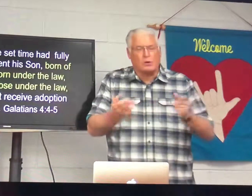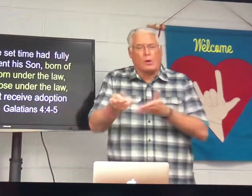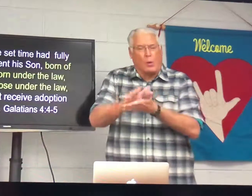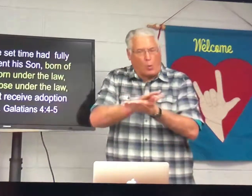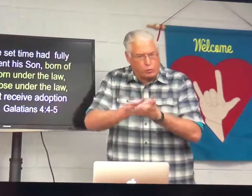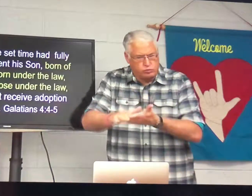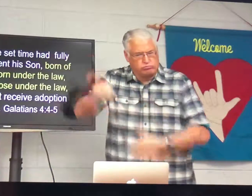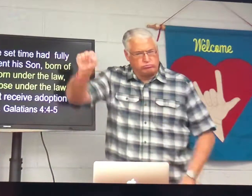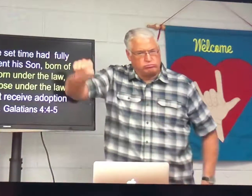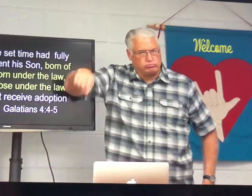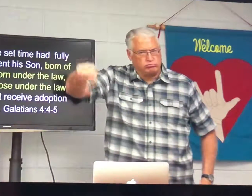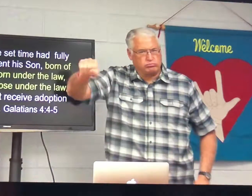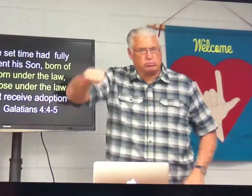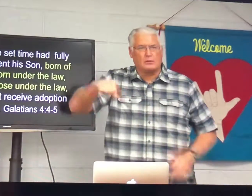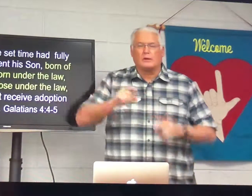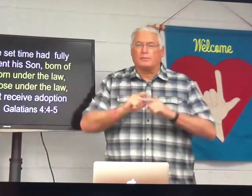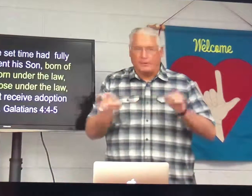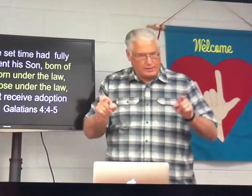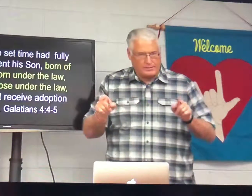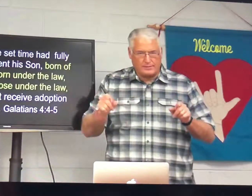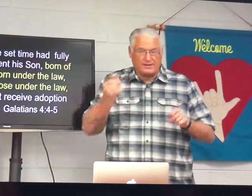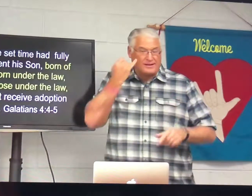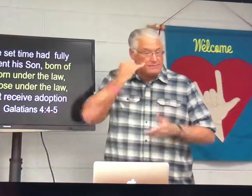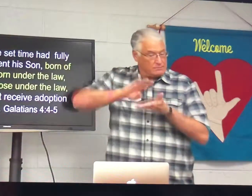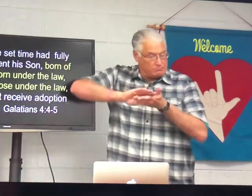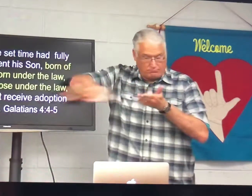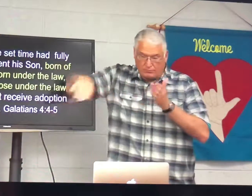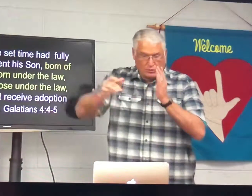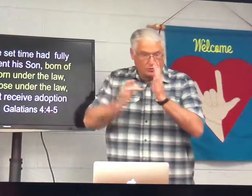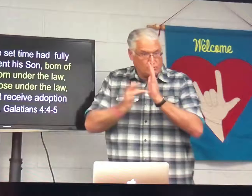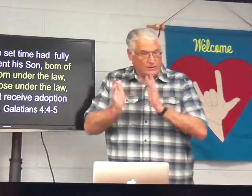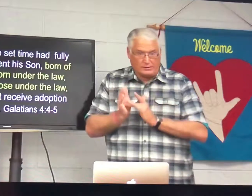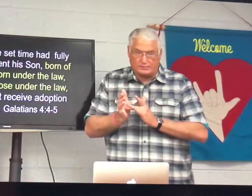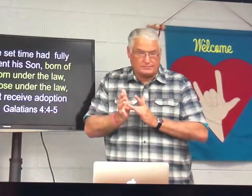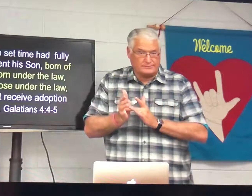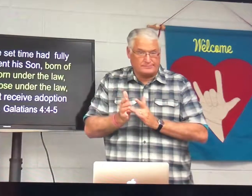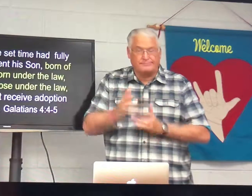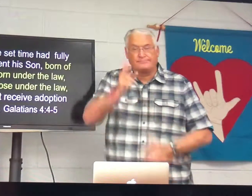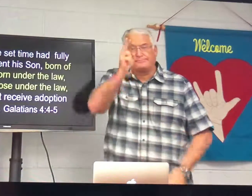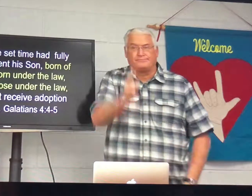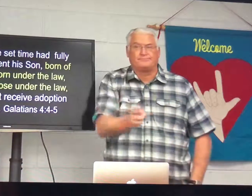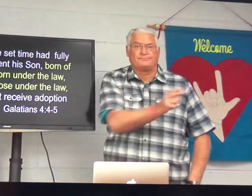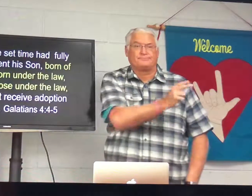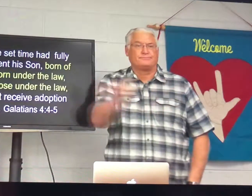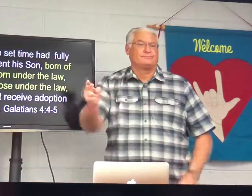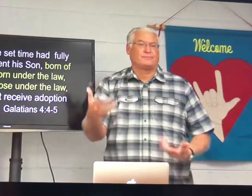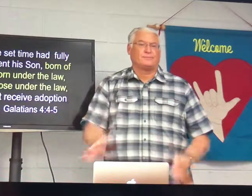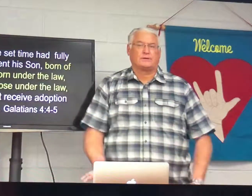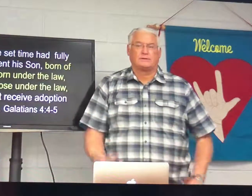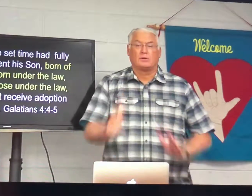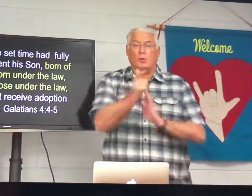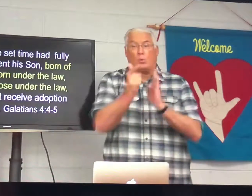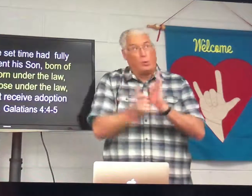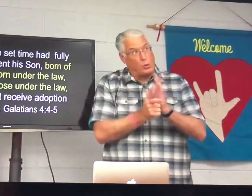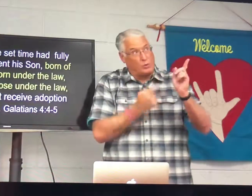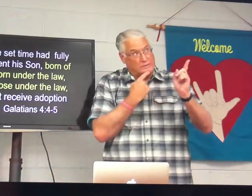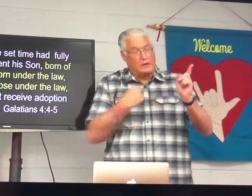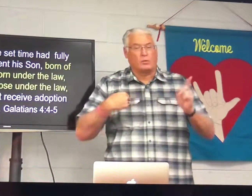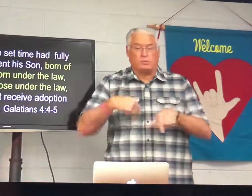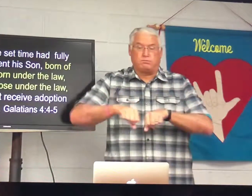to the IRS. That's right. If you qualify for the IRS Fresh Start program, you won't make any IRS payments once you're accepted. Once you're